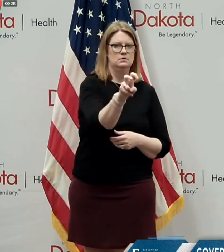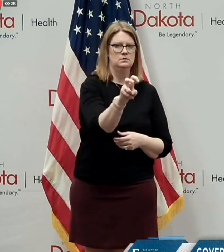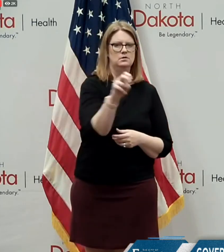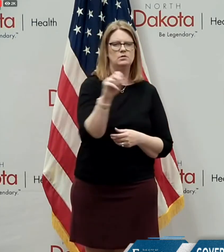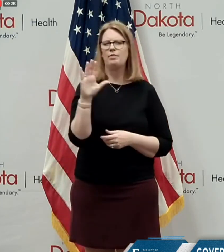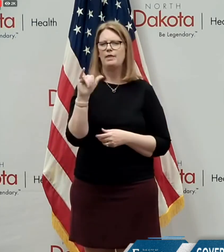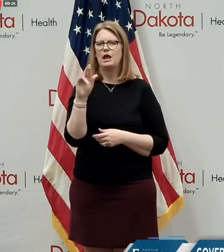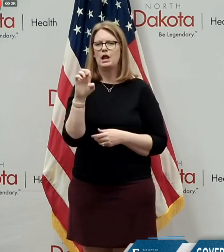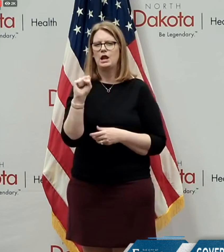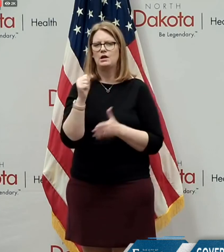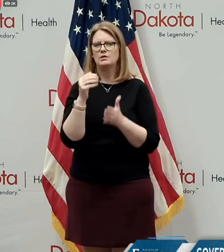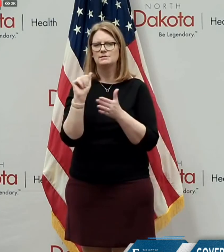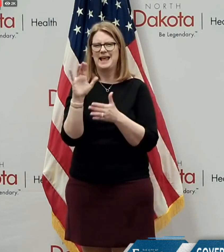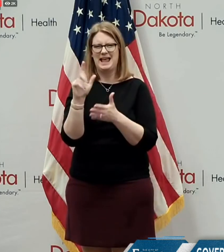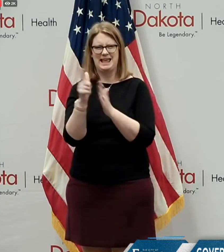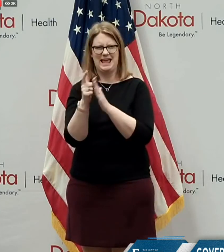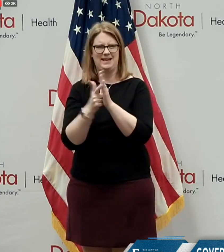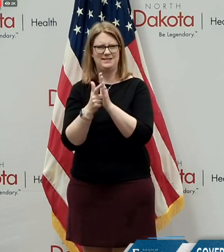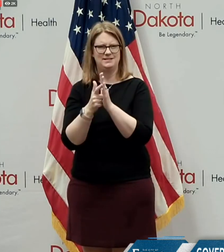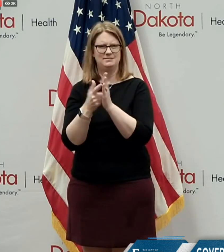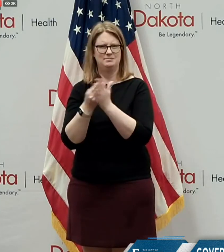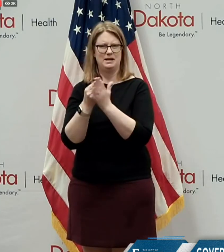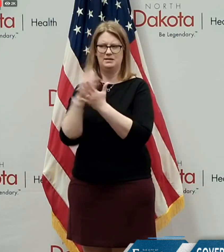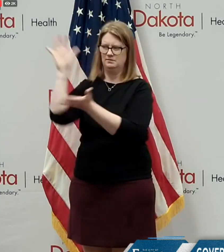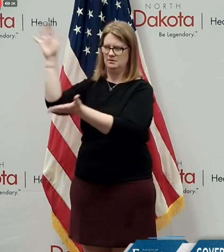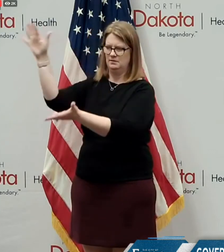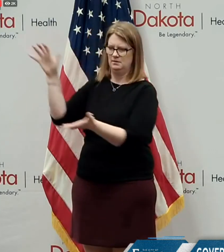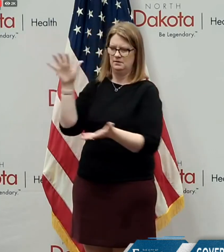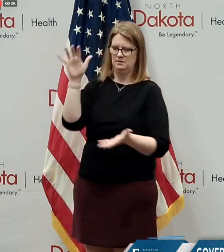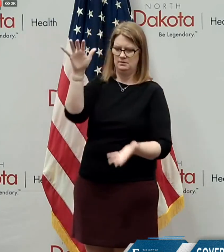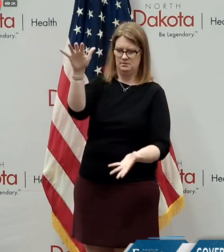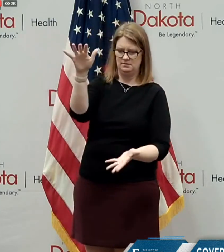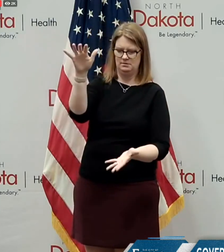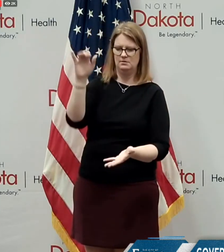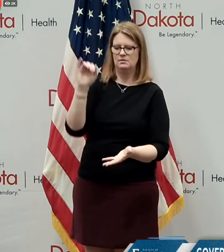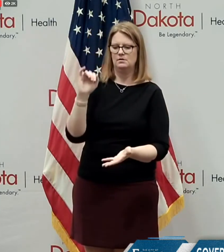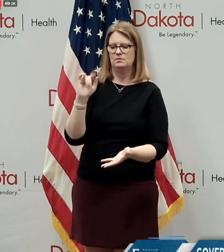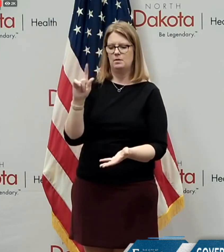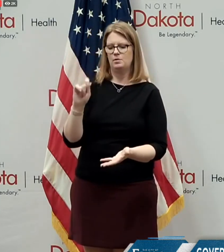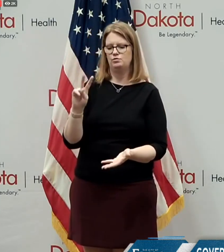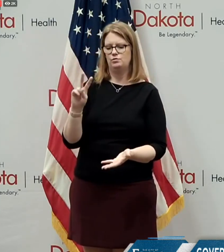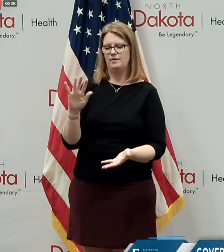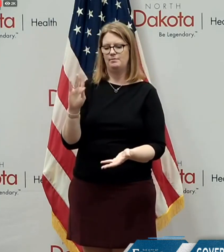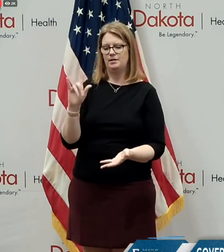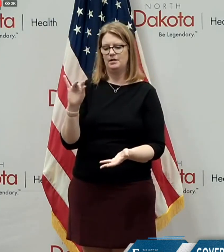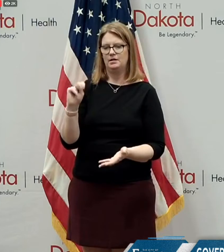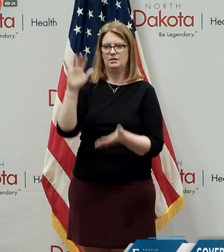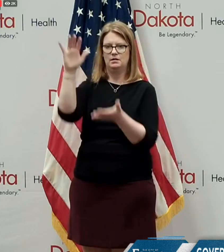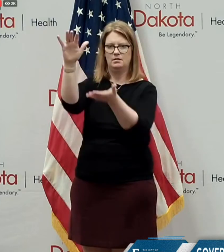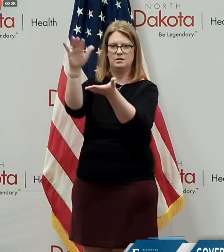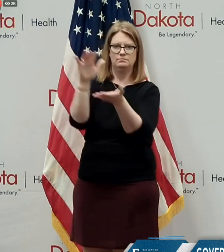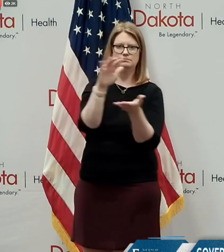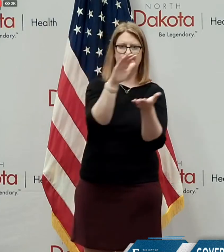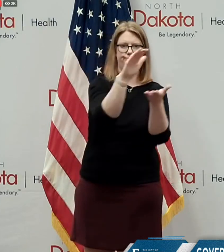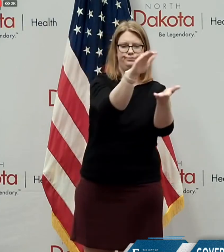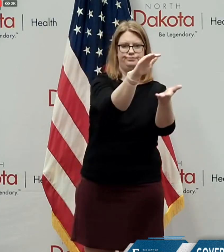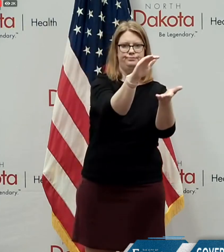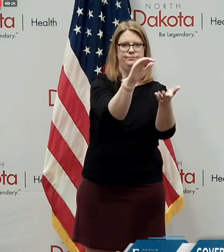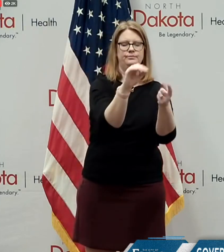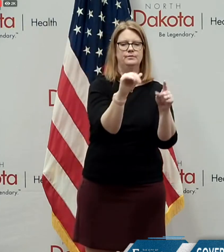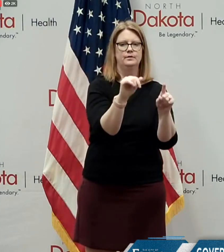Act funding, which was approved by the Emergency Commission